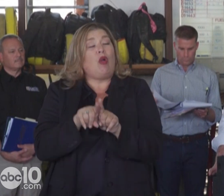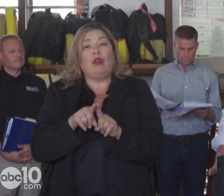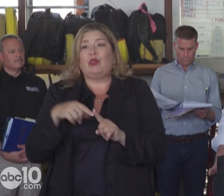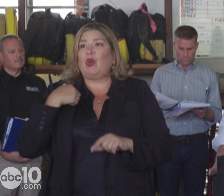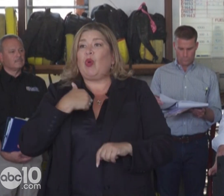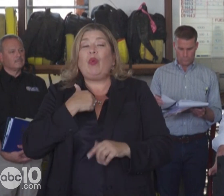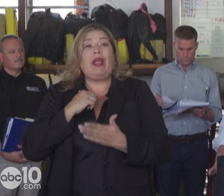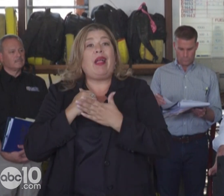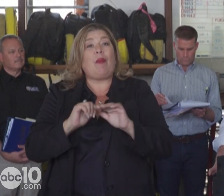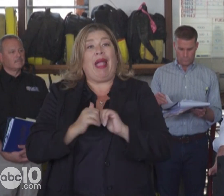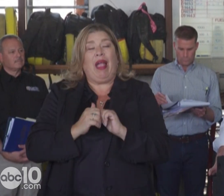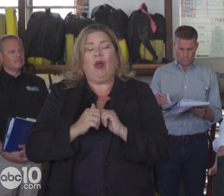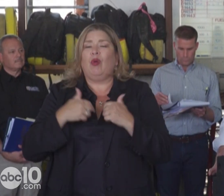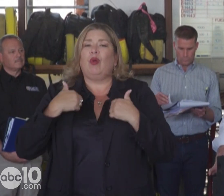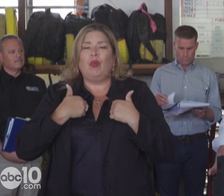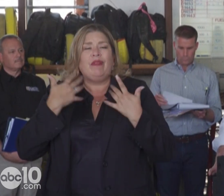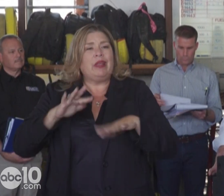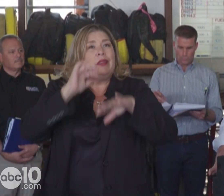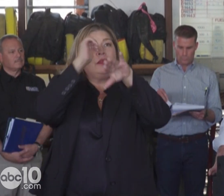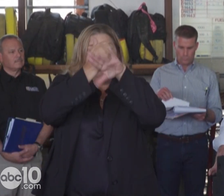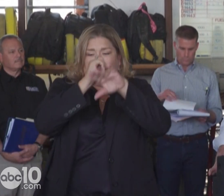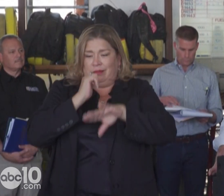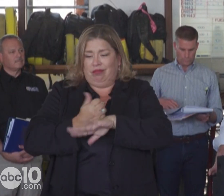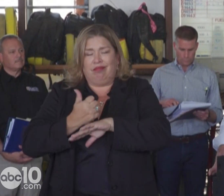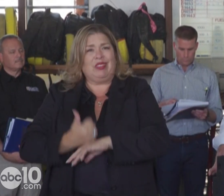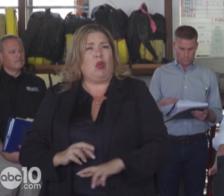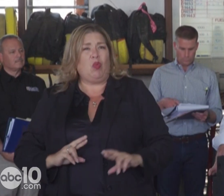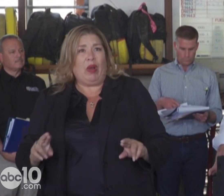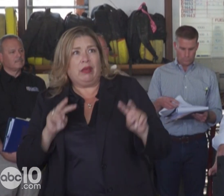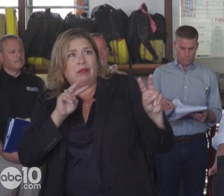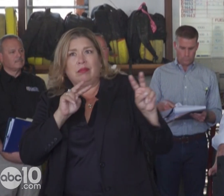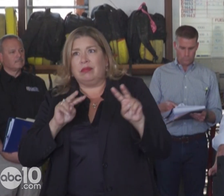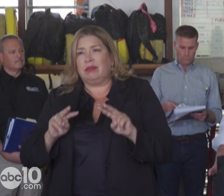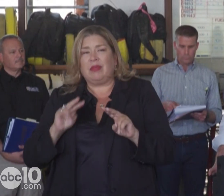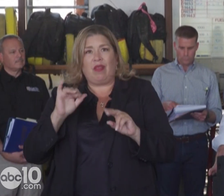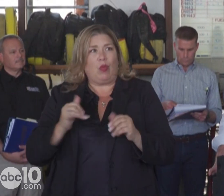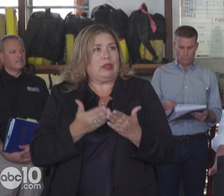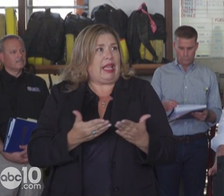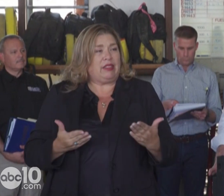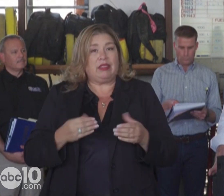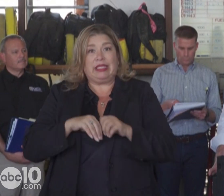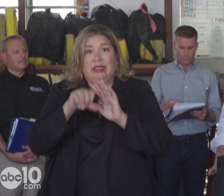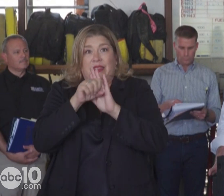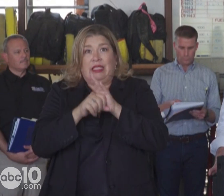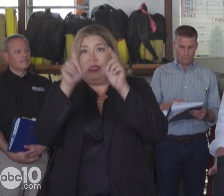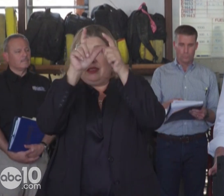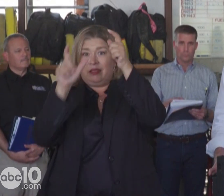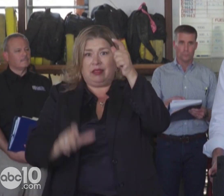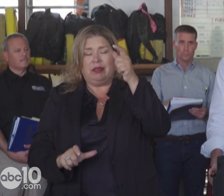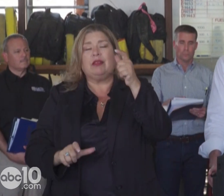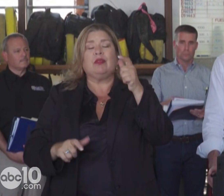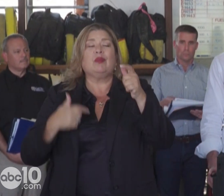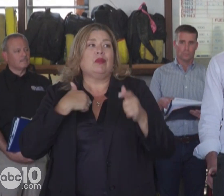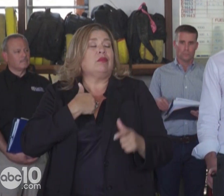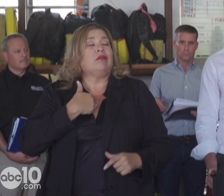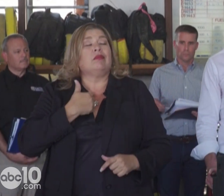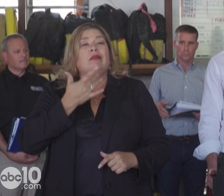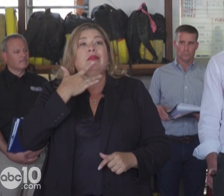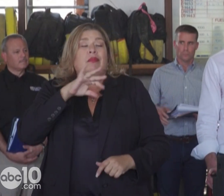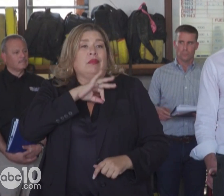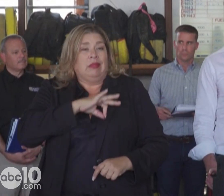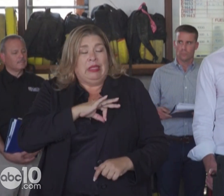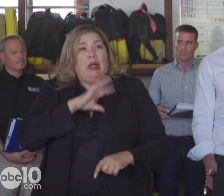pre-positioning. We put an historic amount of money this year to pre-position assets all around the state. We were the beneficiary of